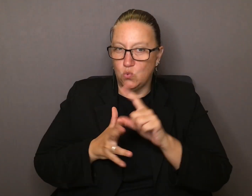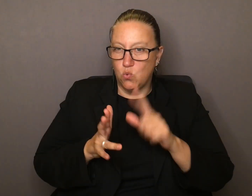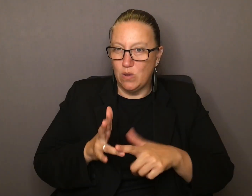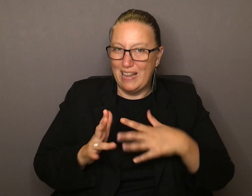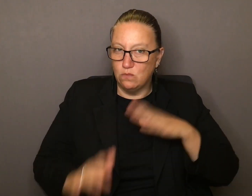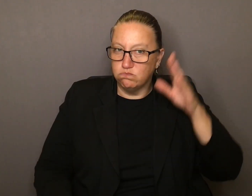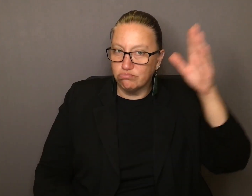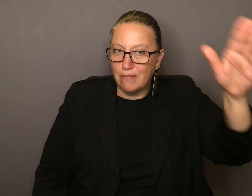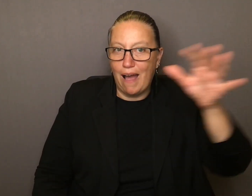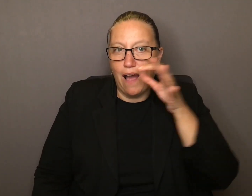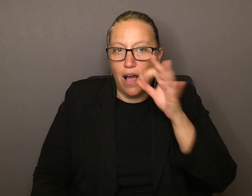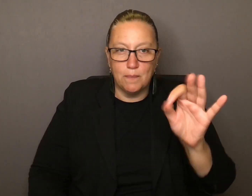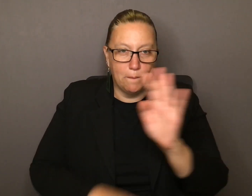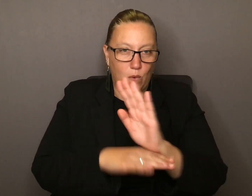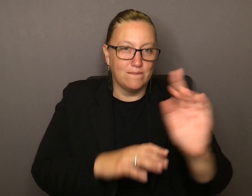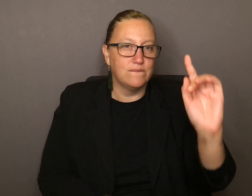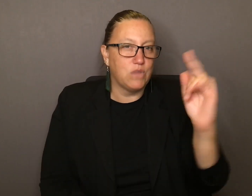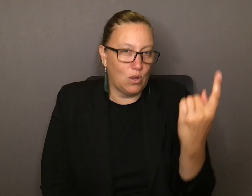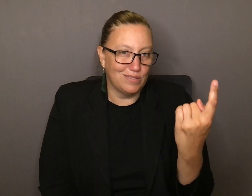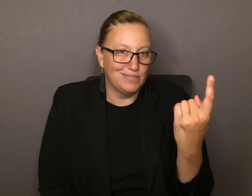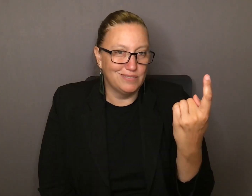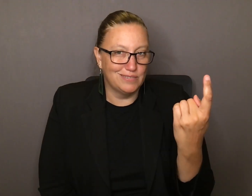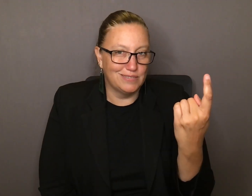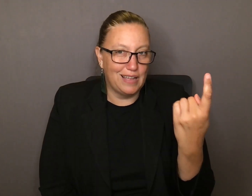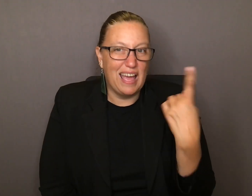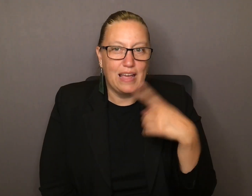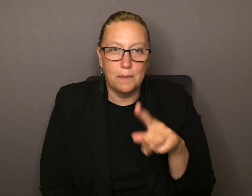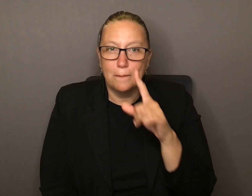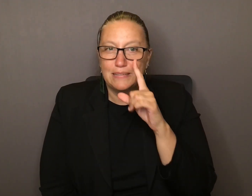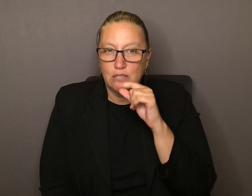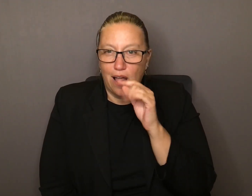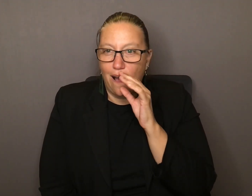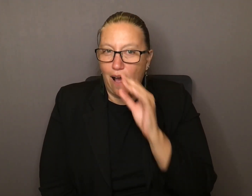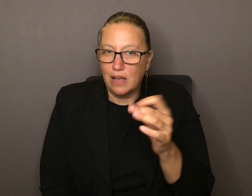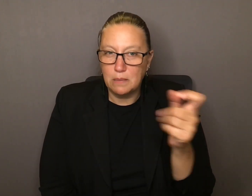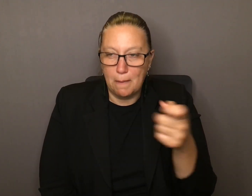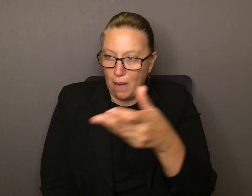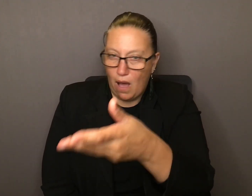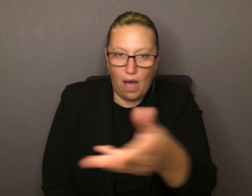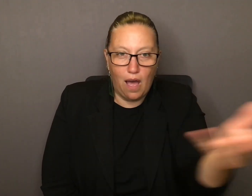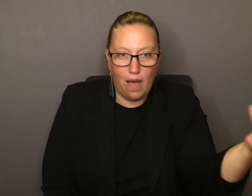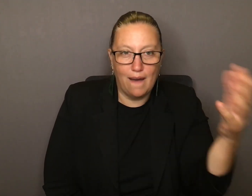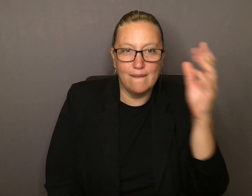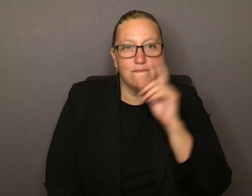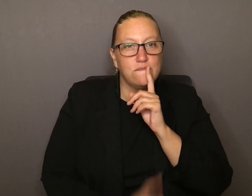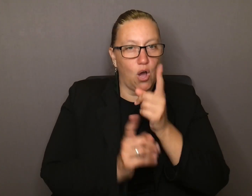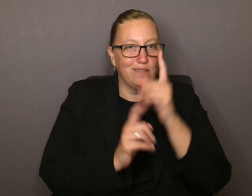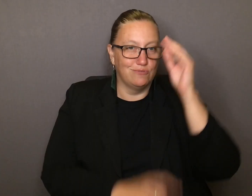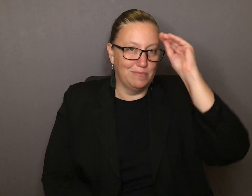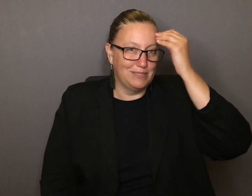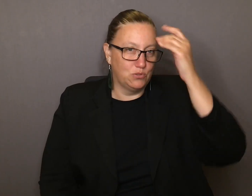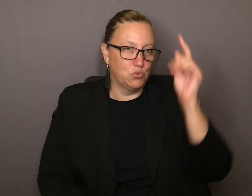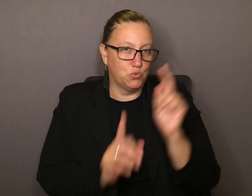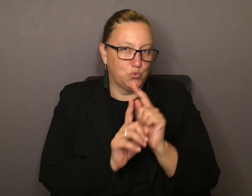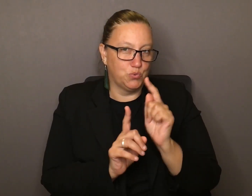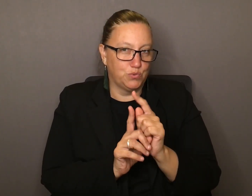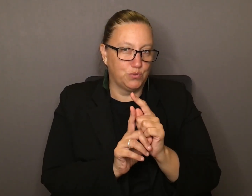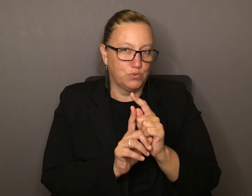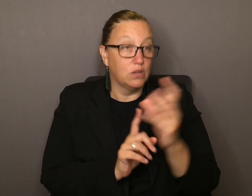board and potentially a membership advisory committee as well. So to get things approved takes